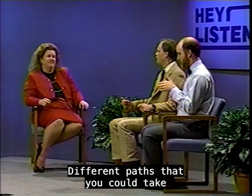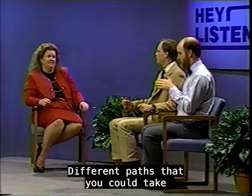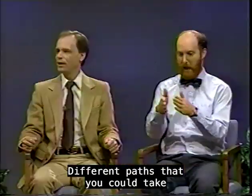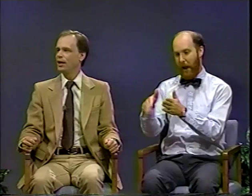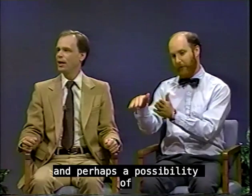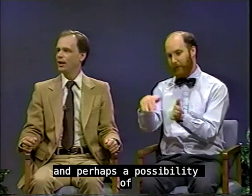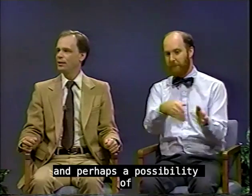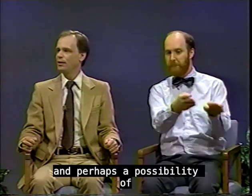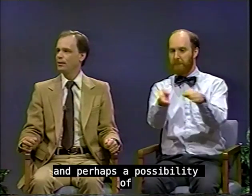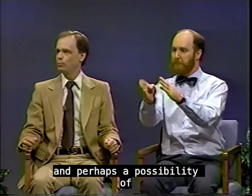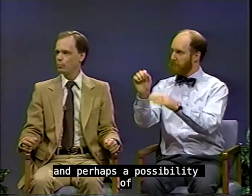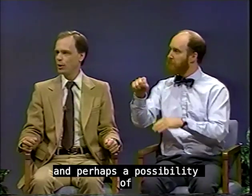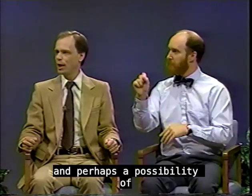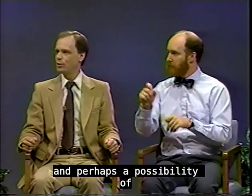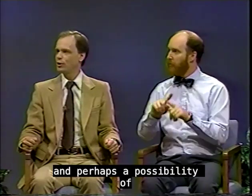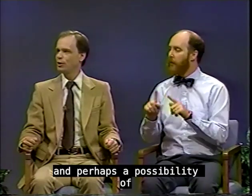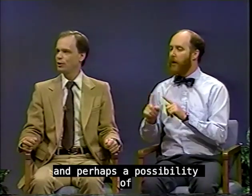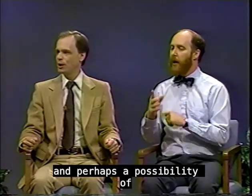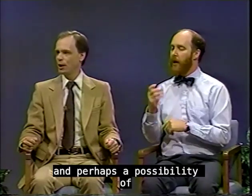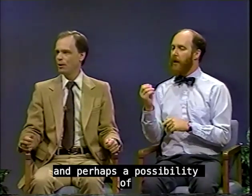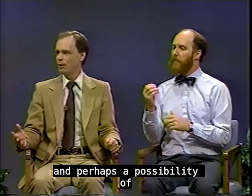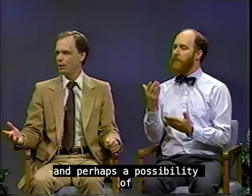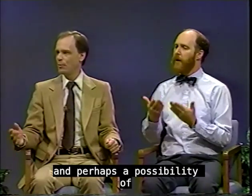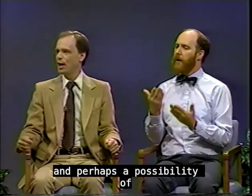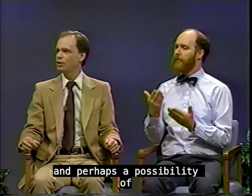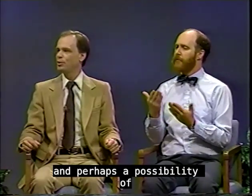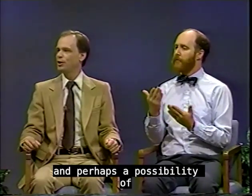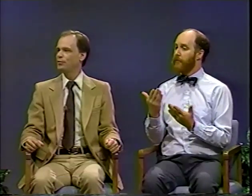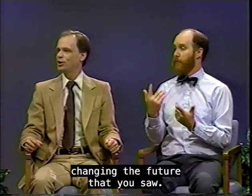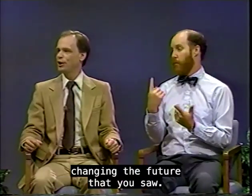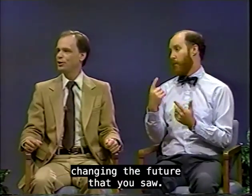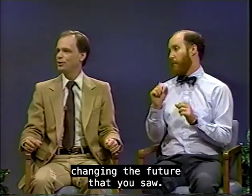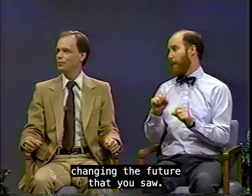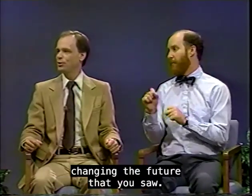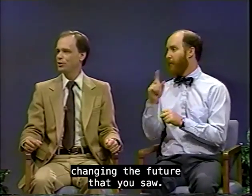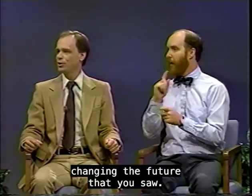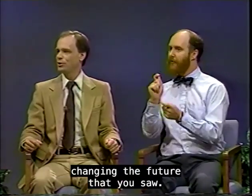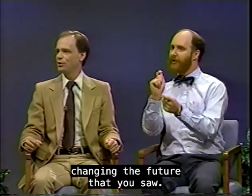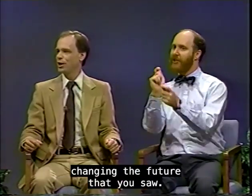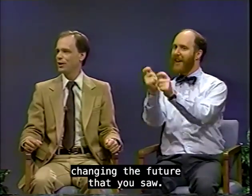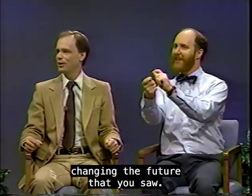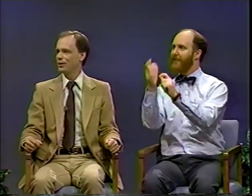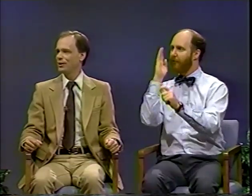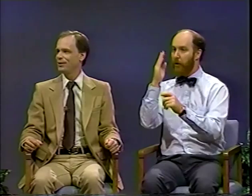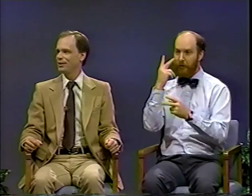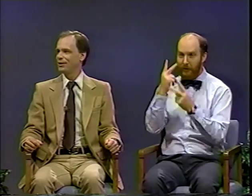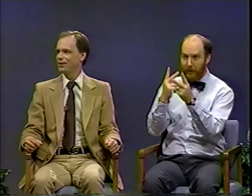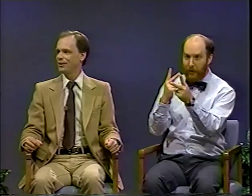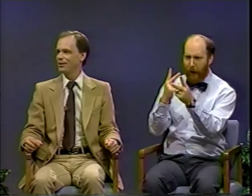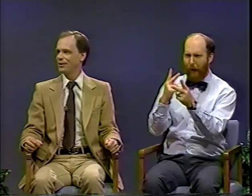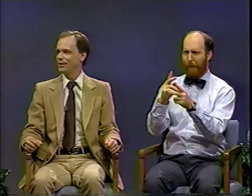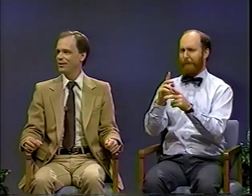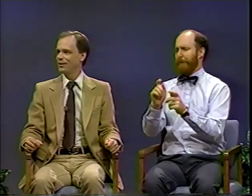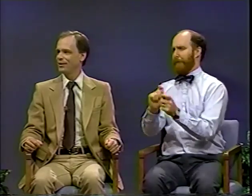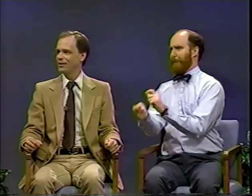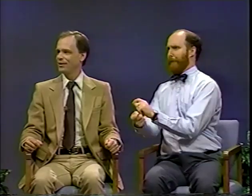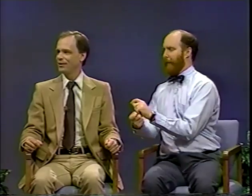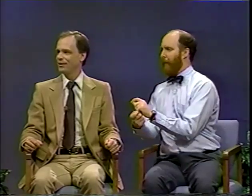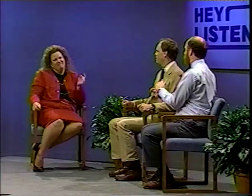you could take, and perhaps a possibility of changing the future that you saw.